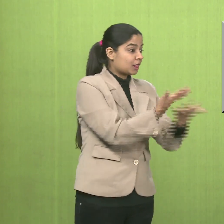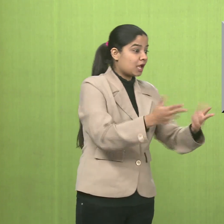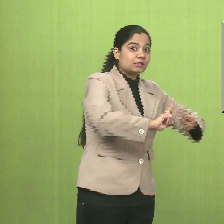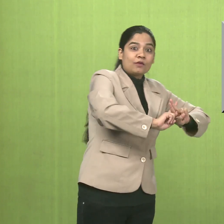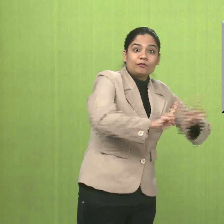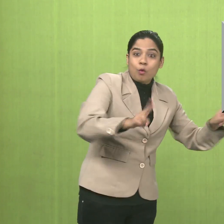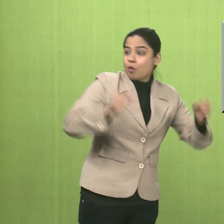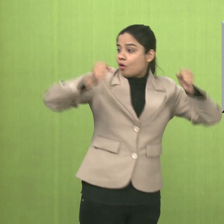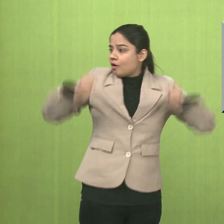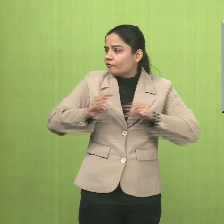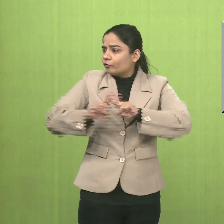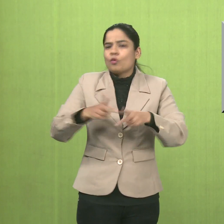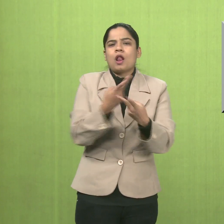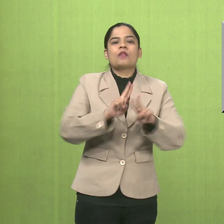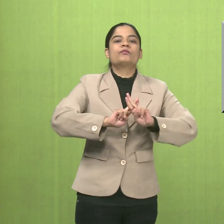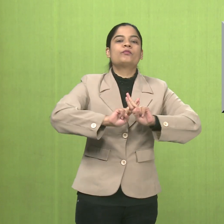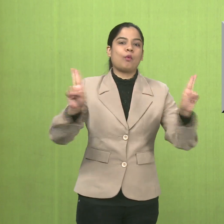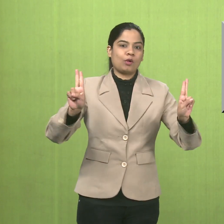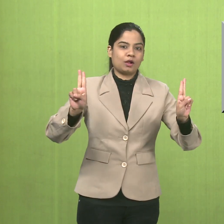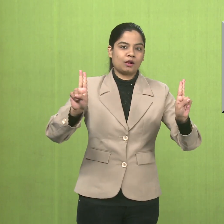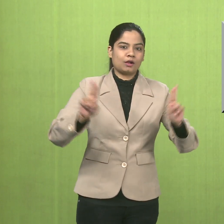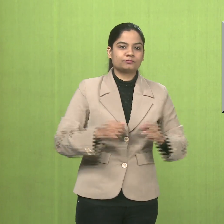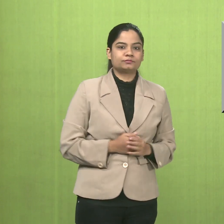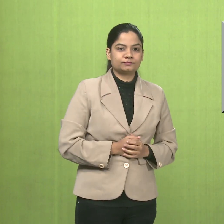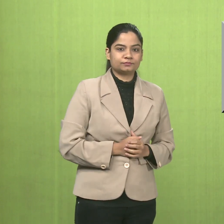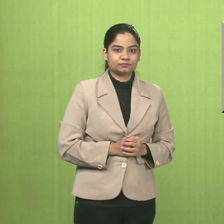is full, different kinds of aspects.